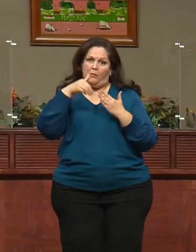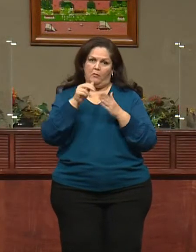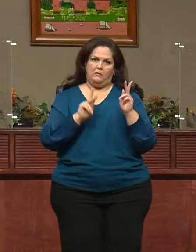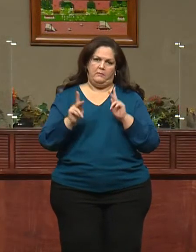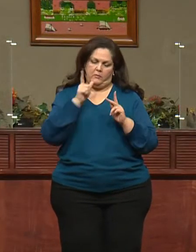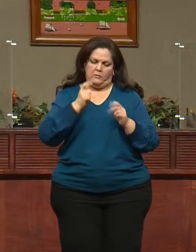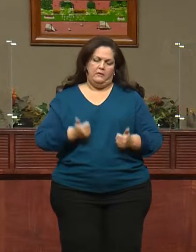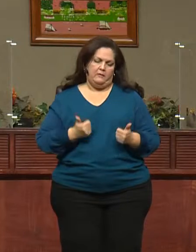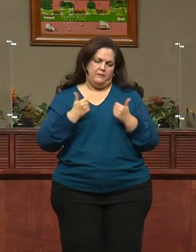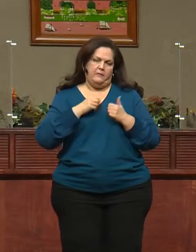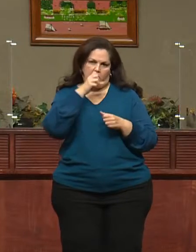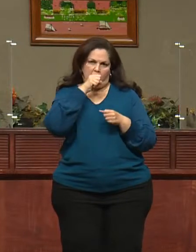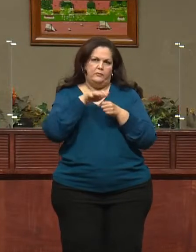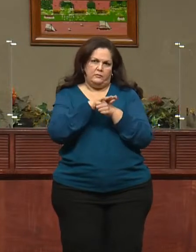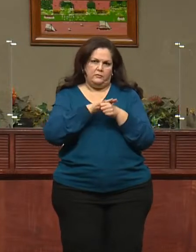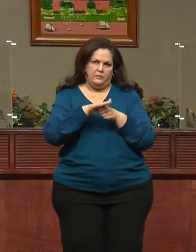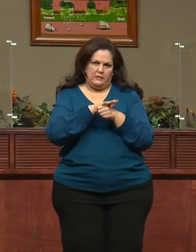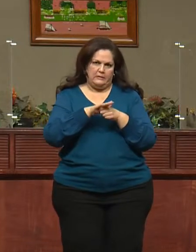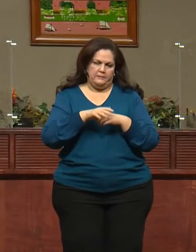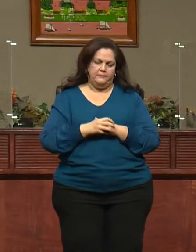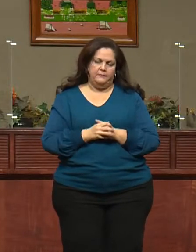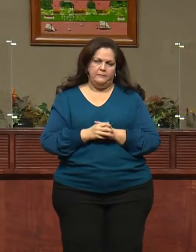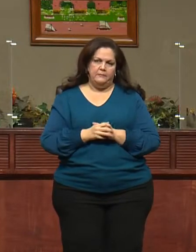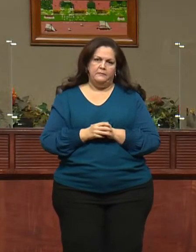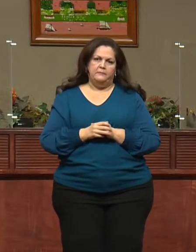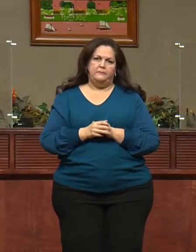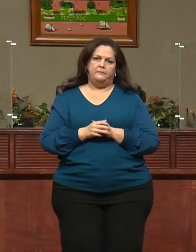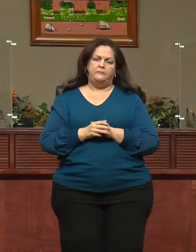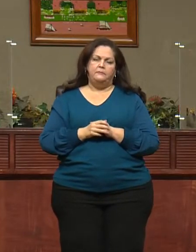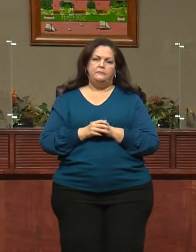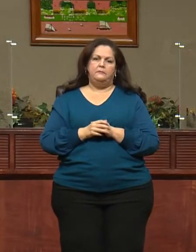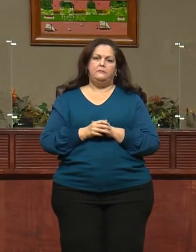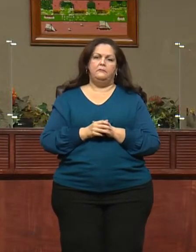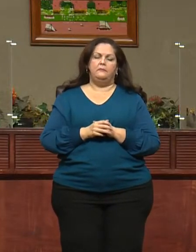population. So the converse of that is